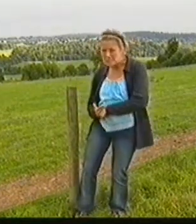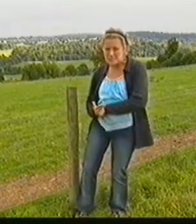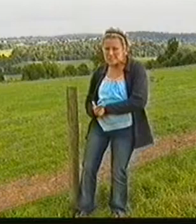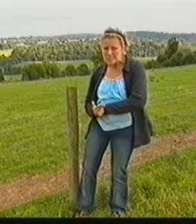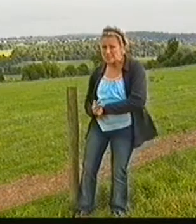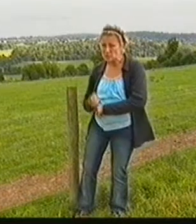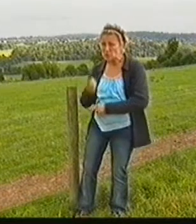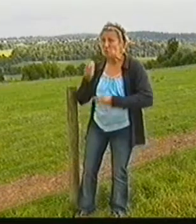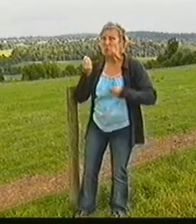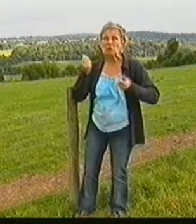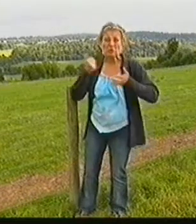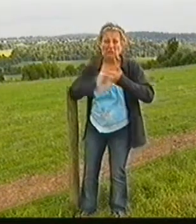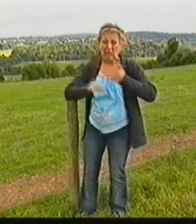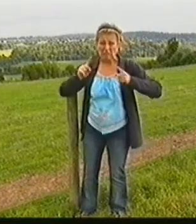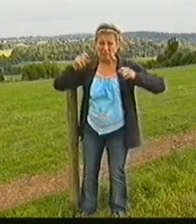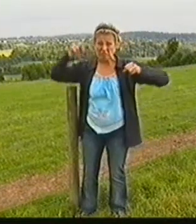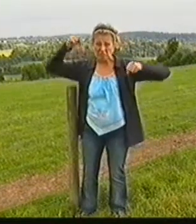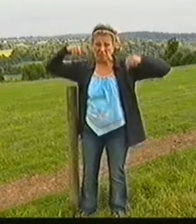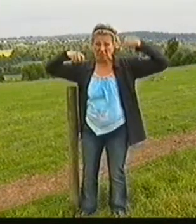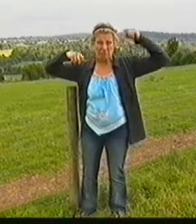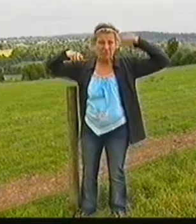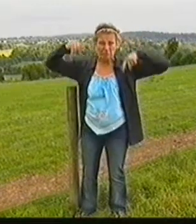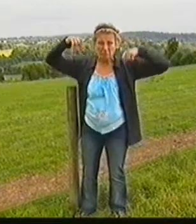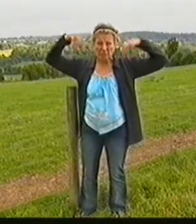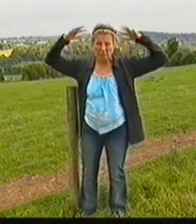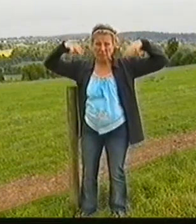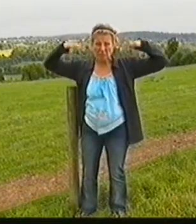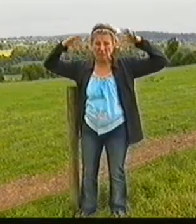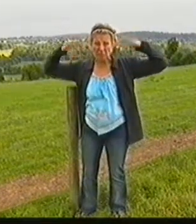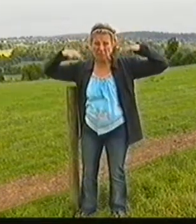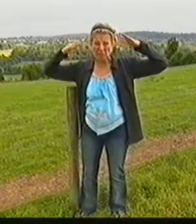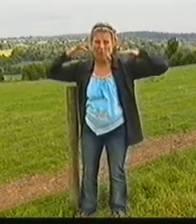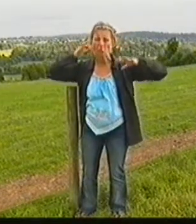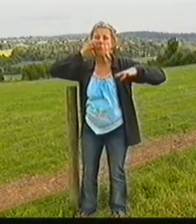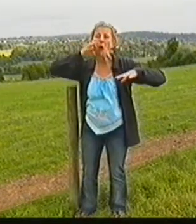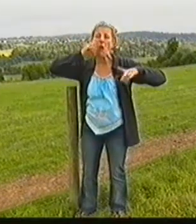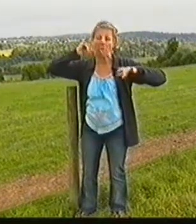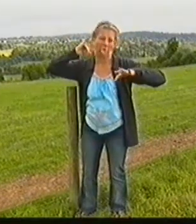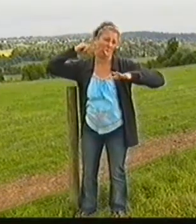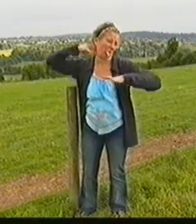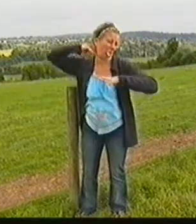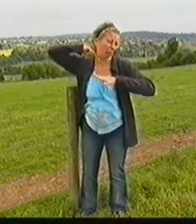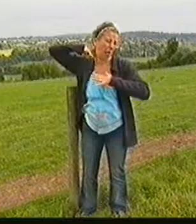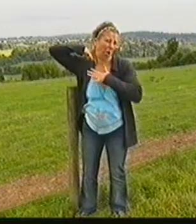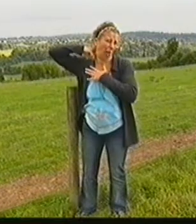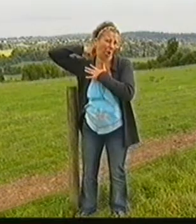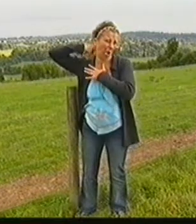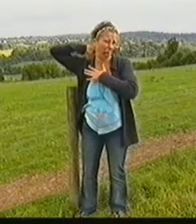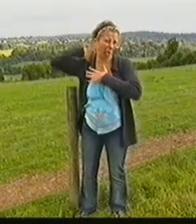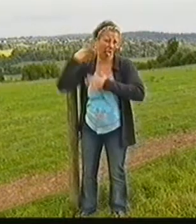It was beginning to rain. Water was trickling down the necks of the 3 men and into their